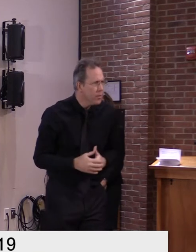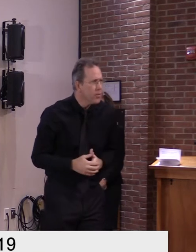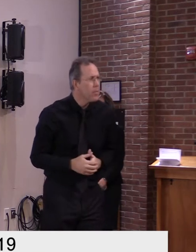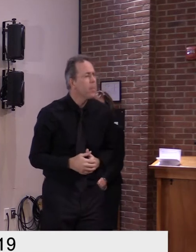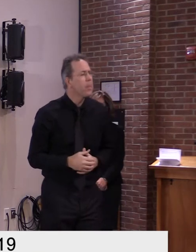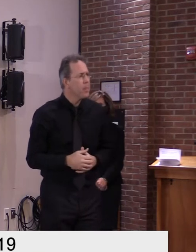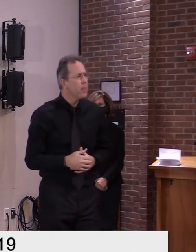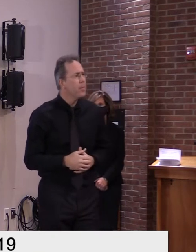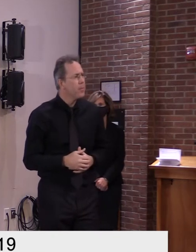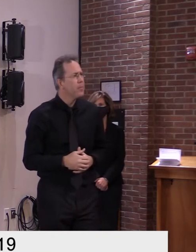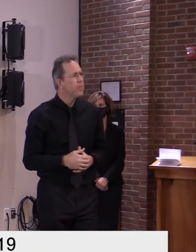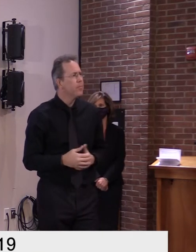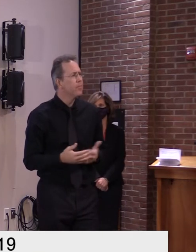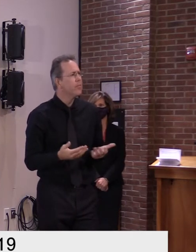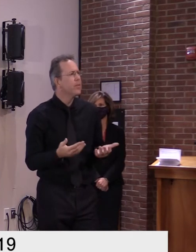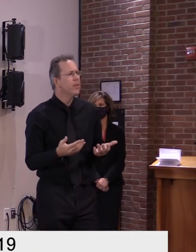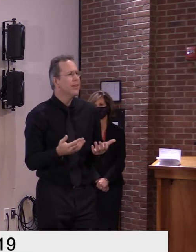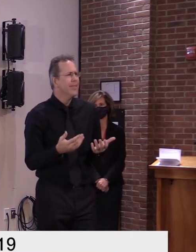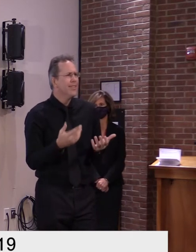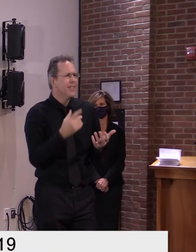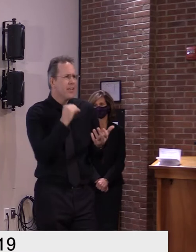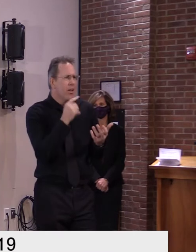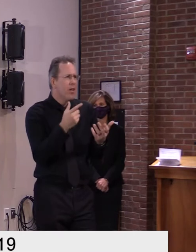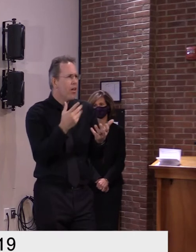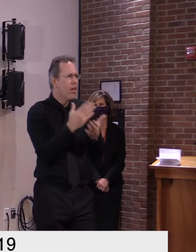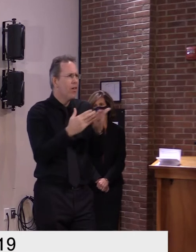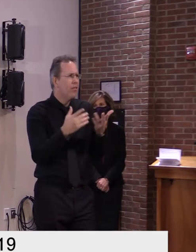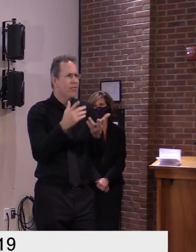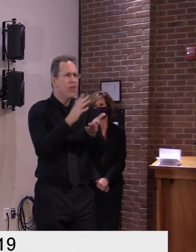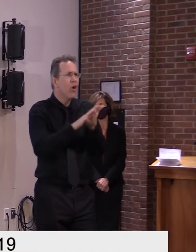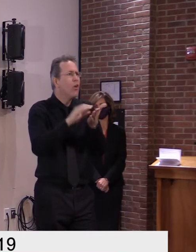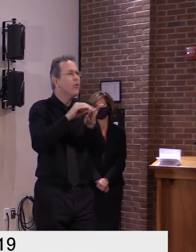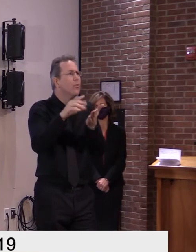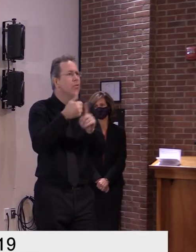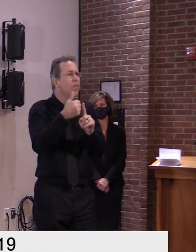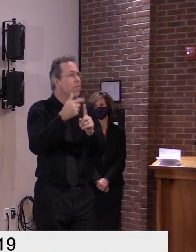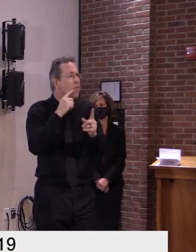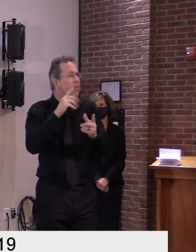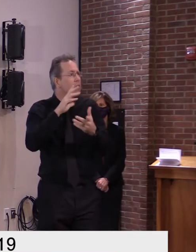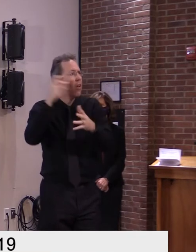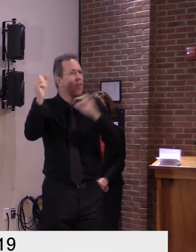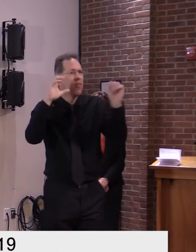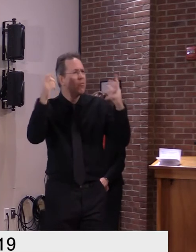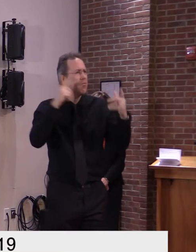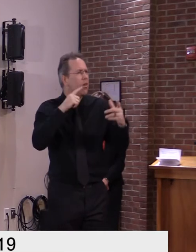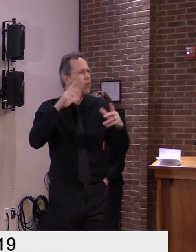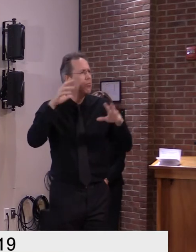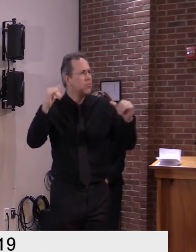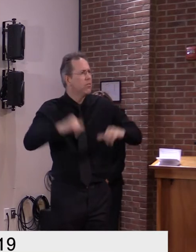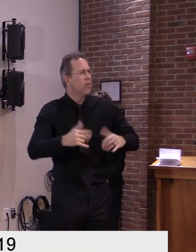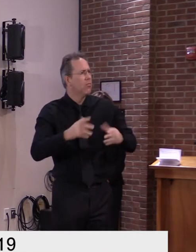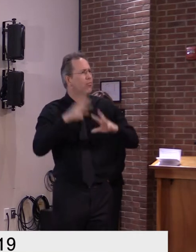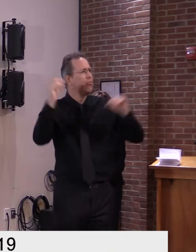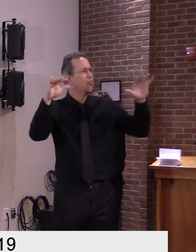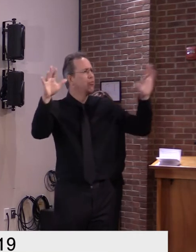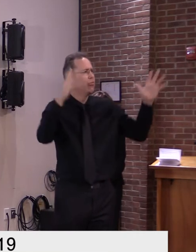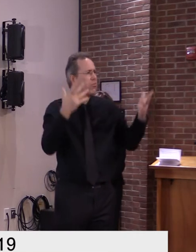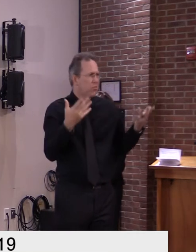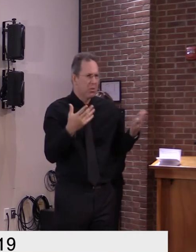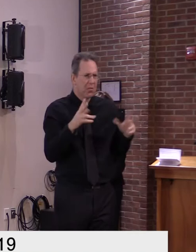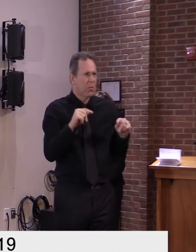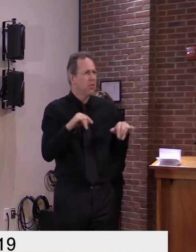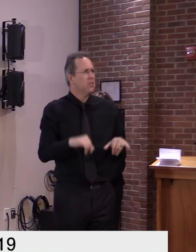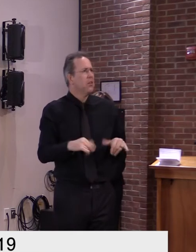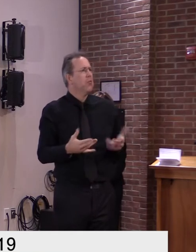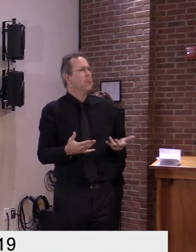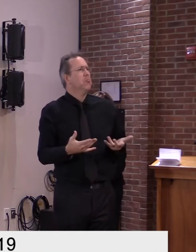the college students went home. Some of them have, they have their apartments and so forth